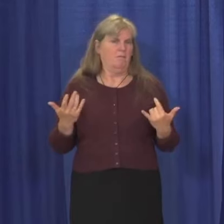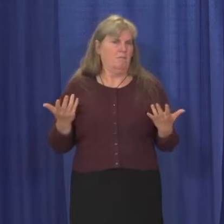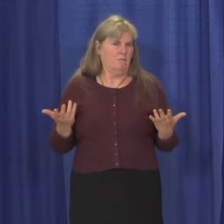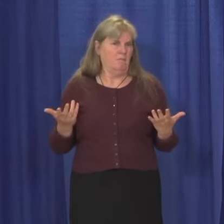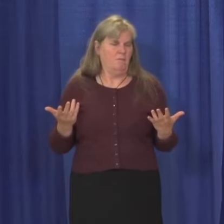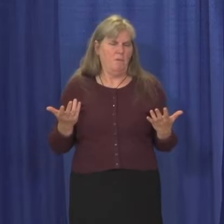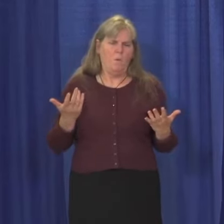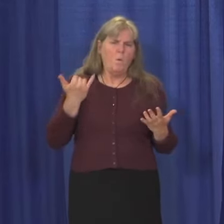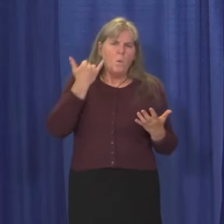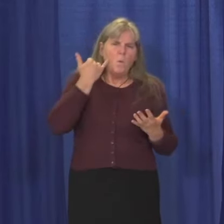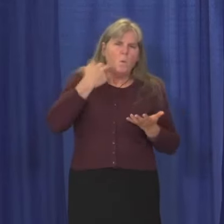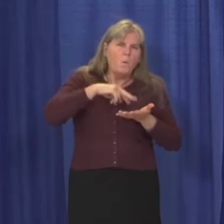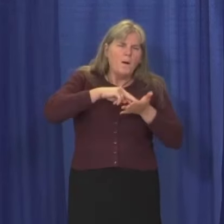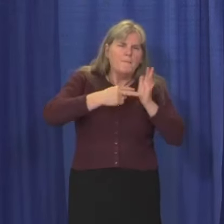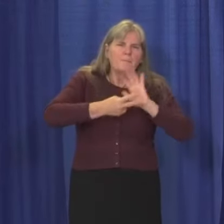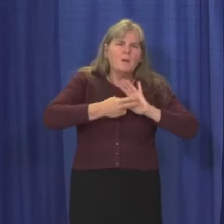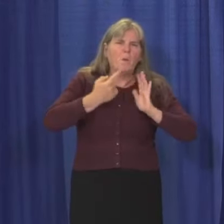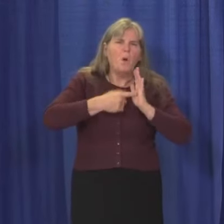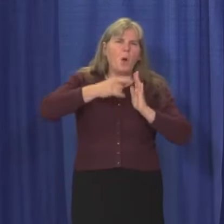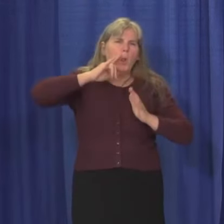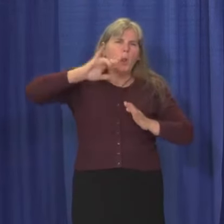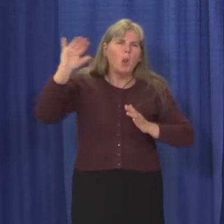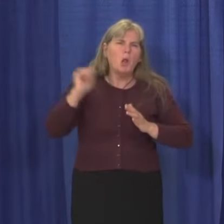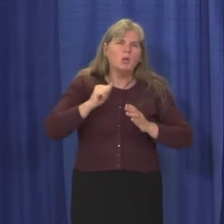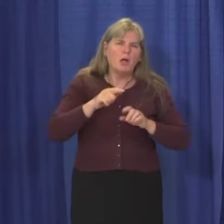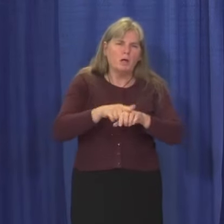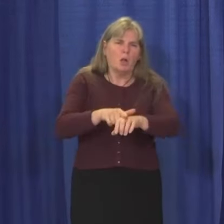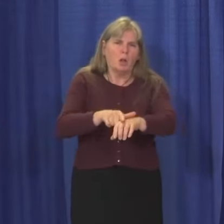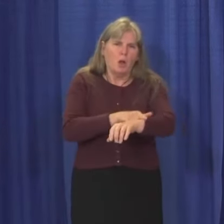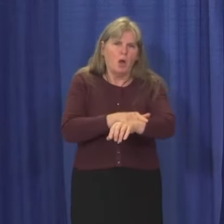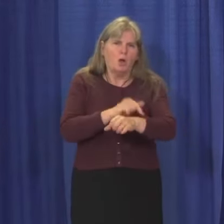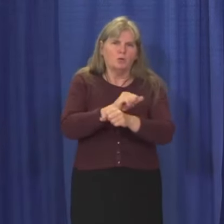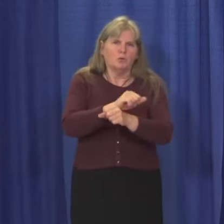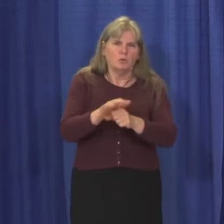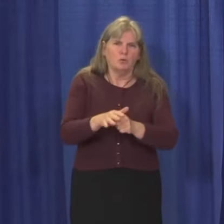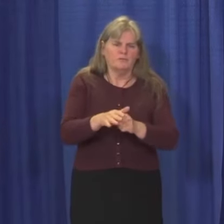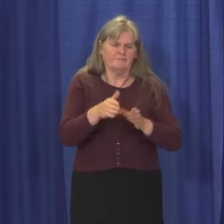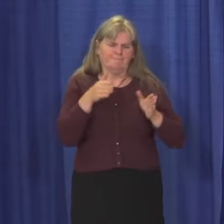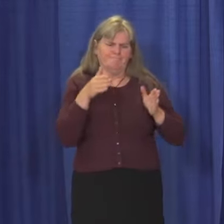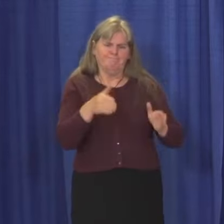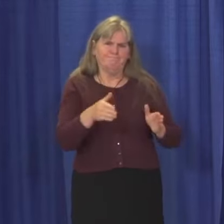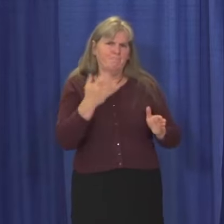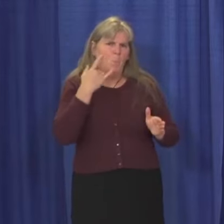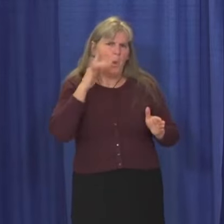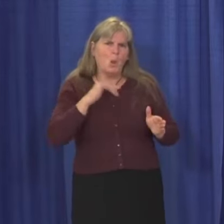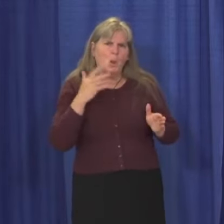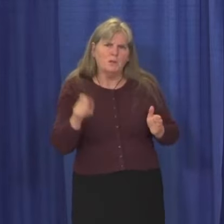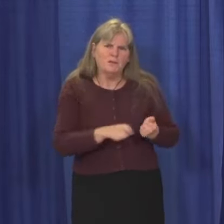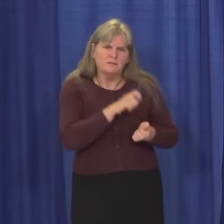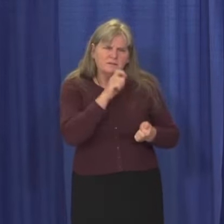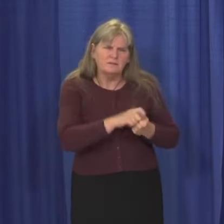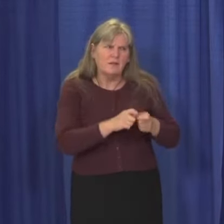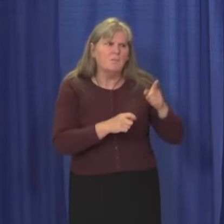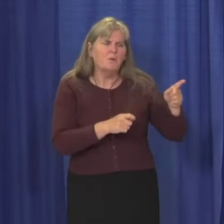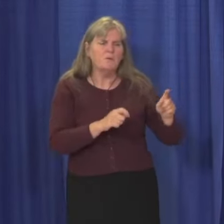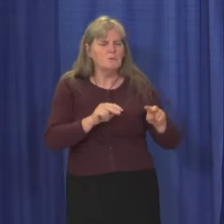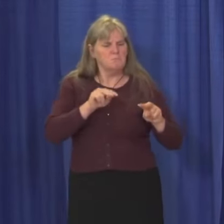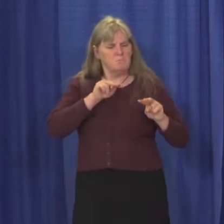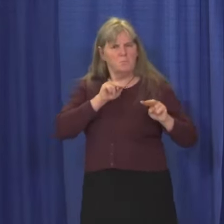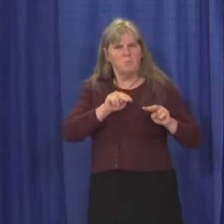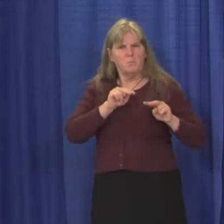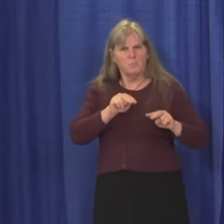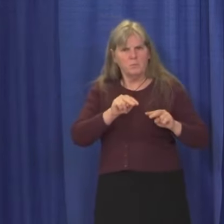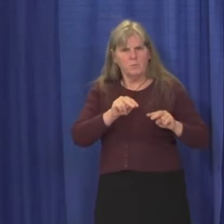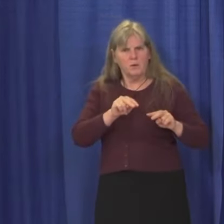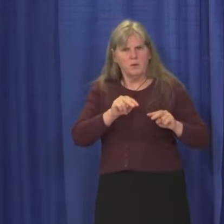fits a definition of long COVID. I think so it is important that we keep it on our radar and we establish, with